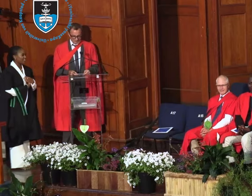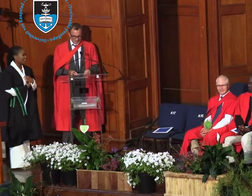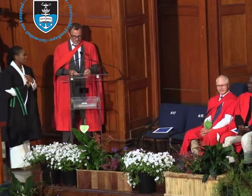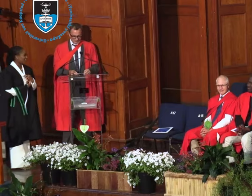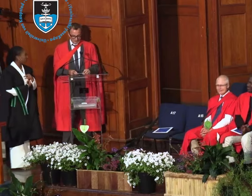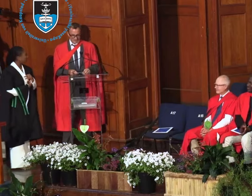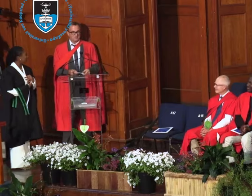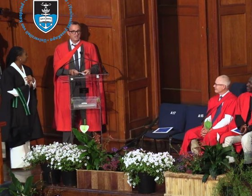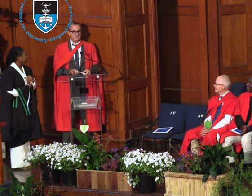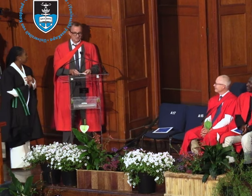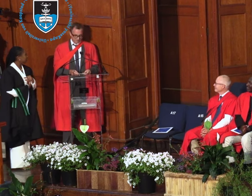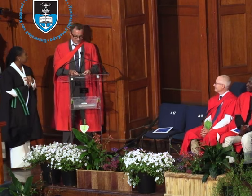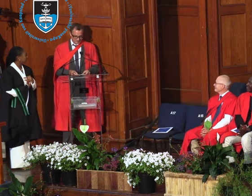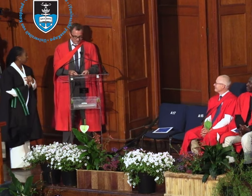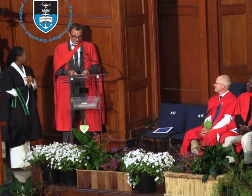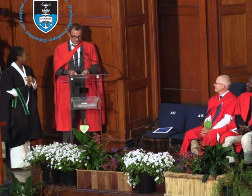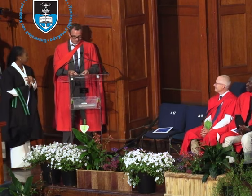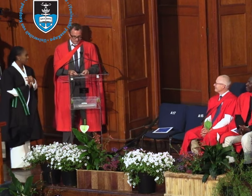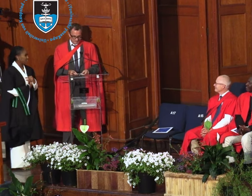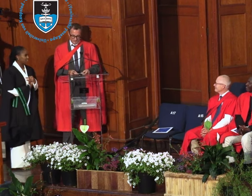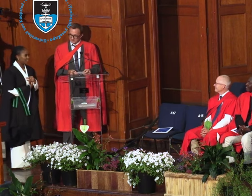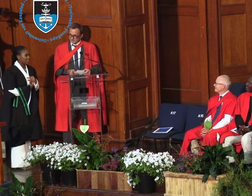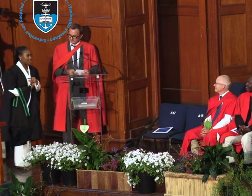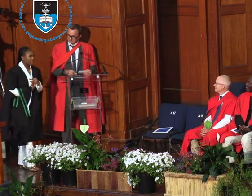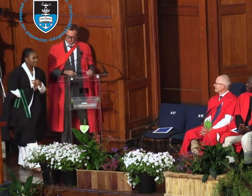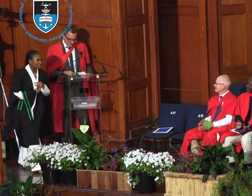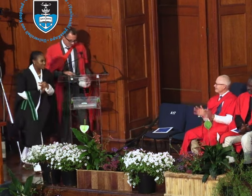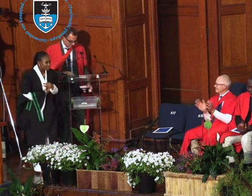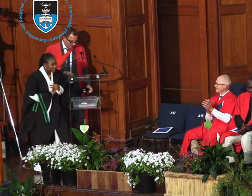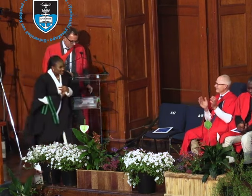For a Bachelor of City Planning Honours, Sihle Manzini.